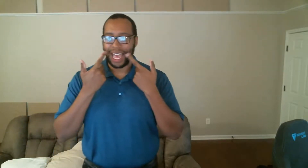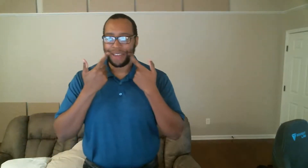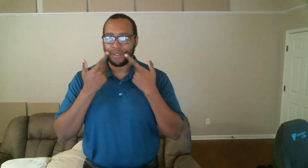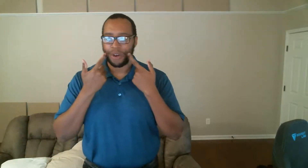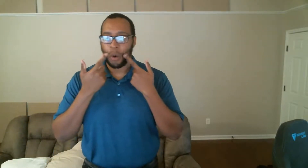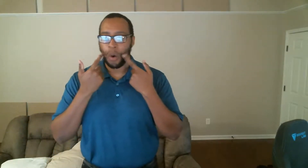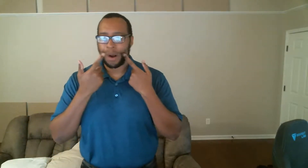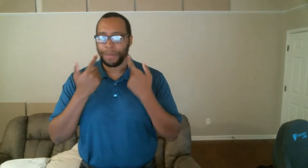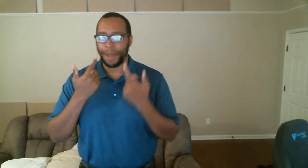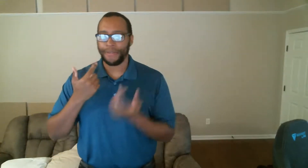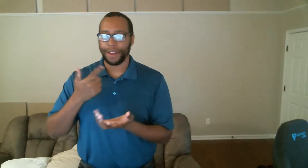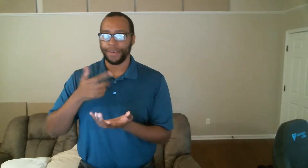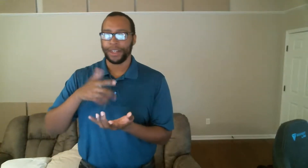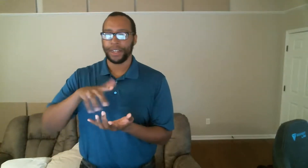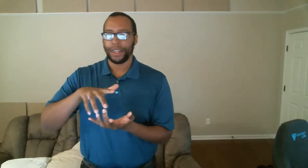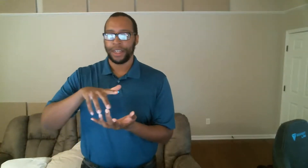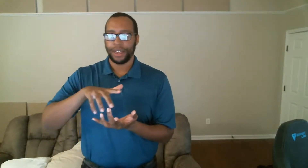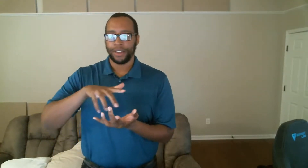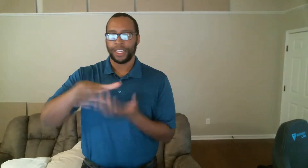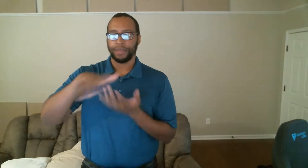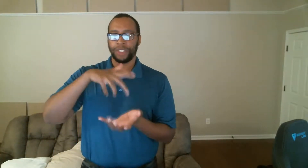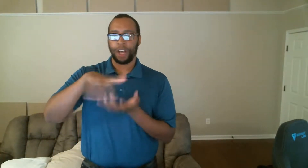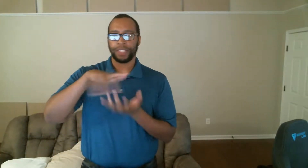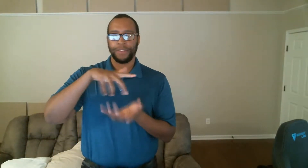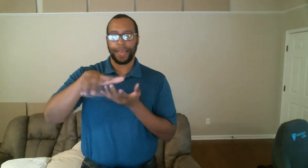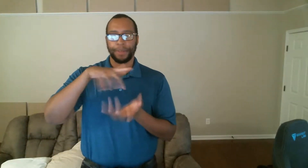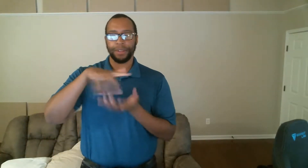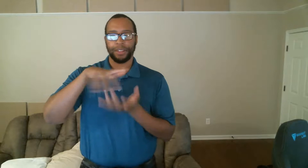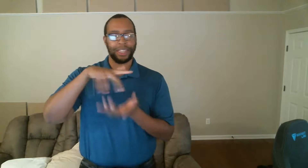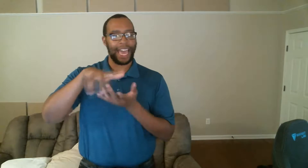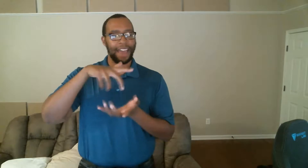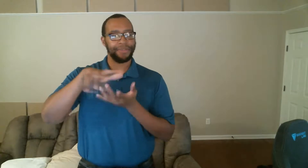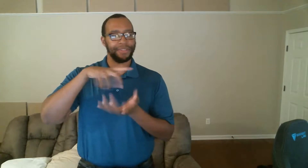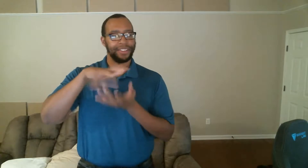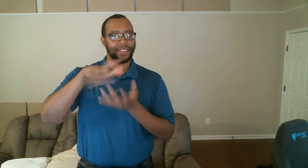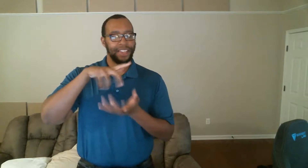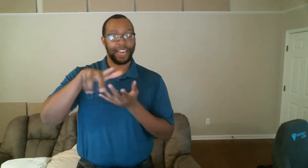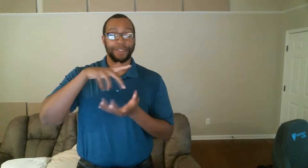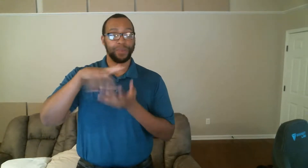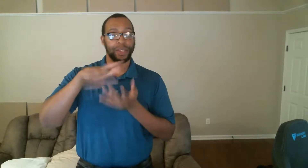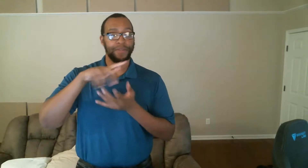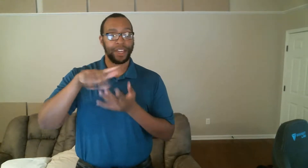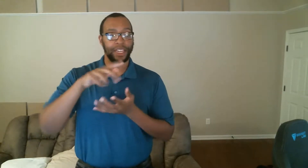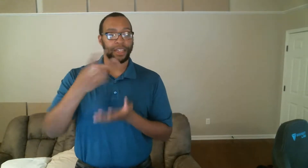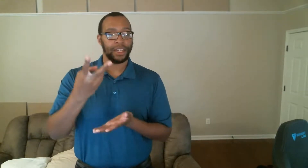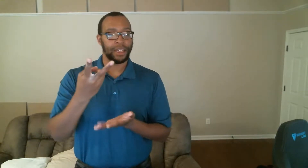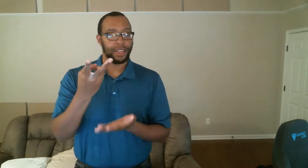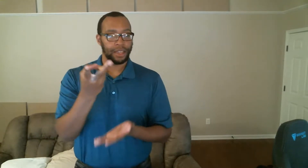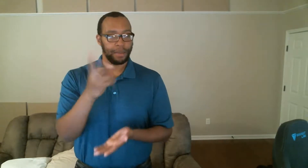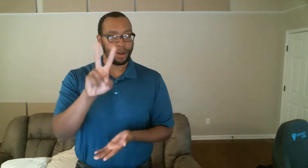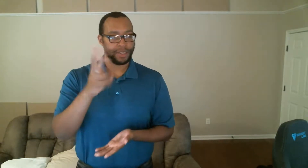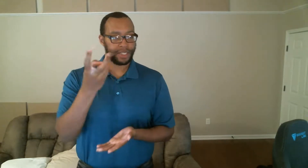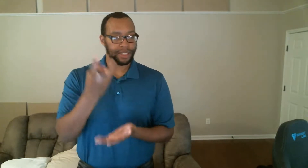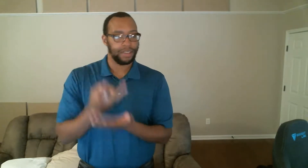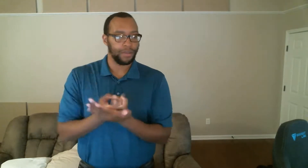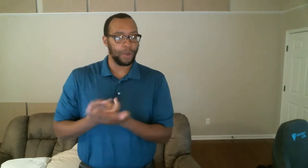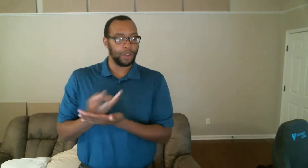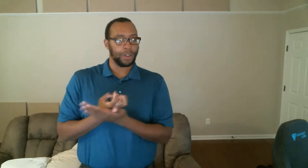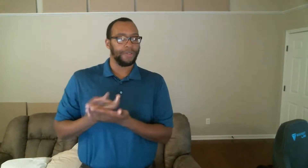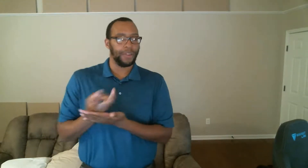laugh. Or my favorite, you get them jaws flapping, laugh. And if it's really funny, person rolling on the floor